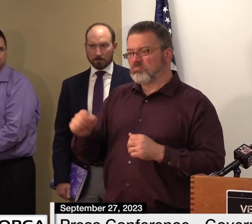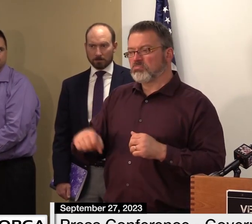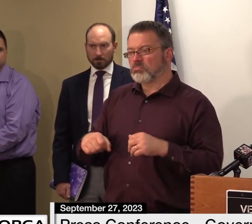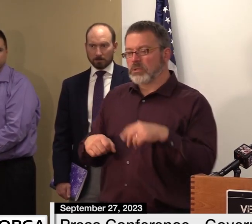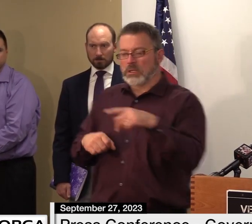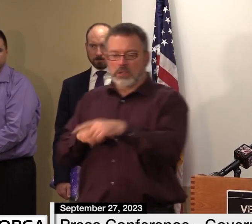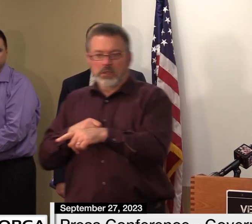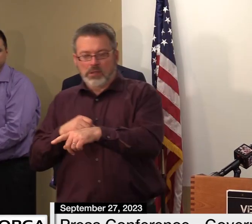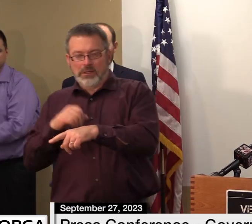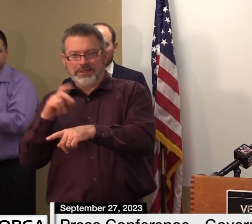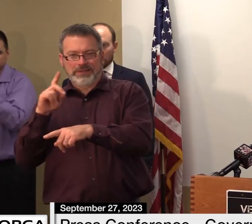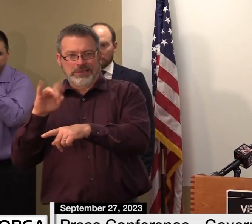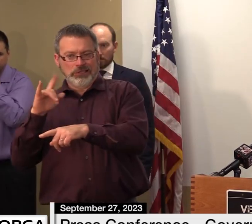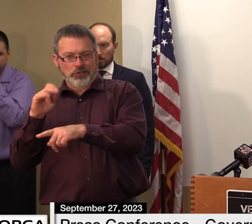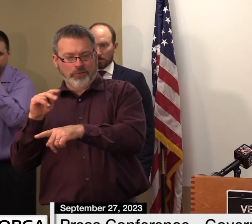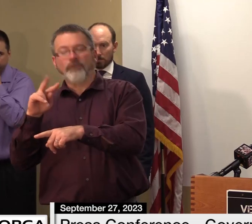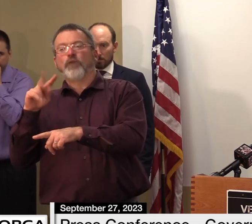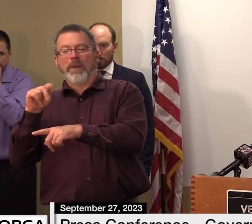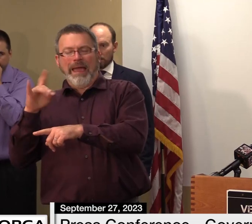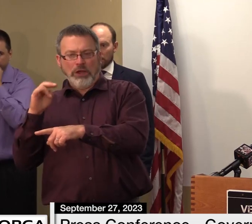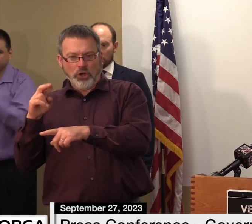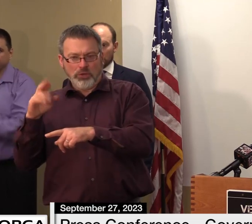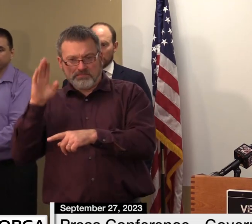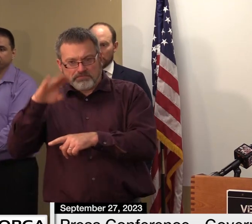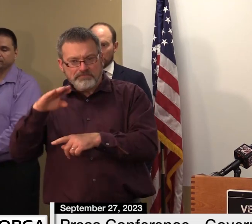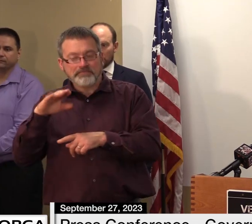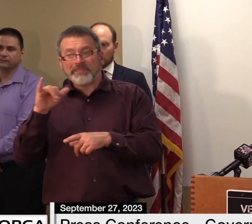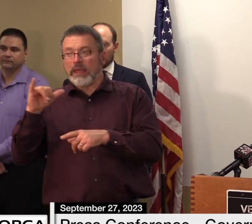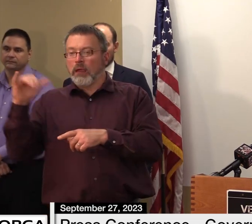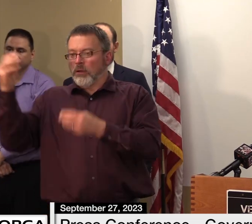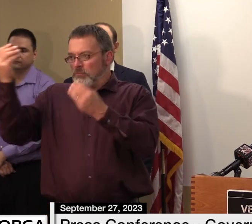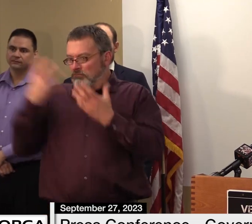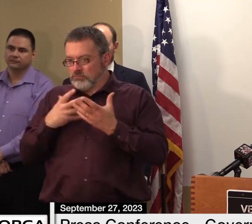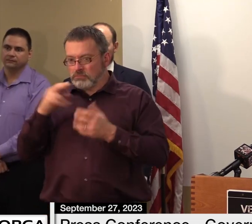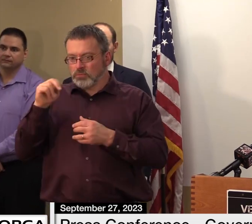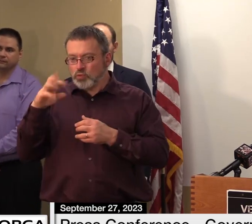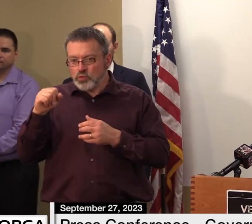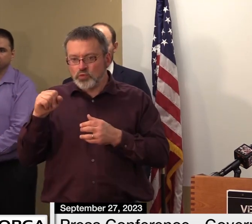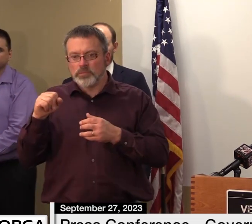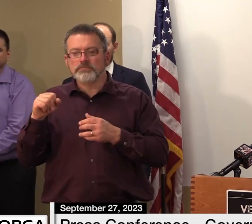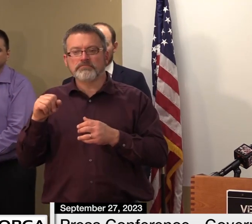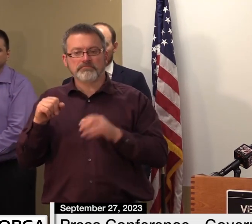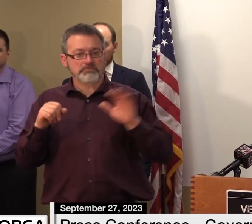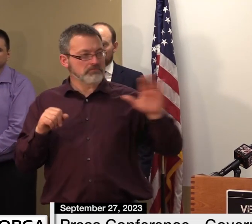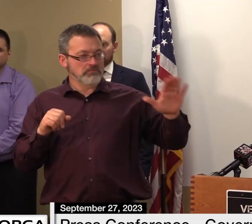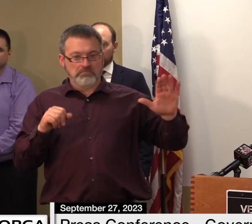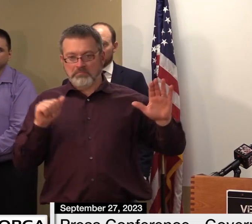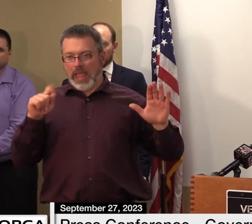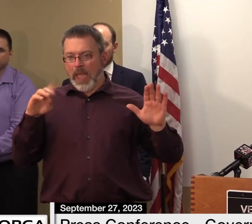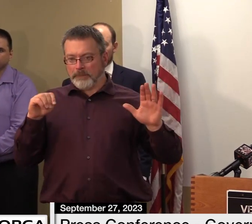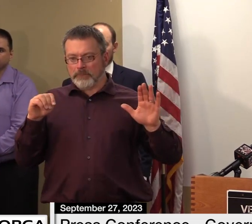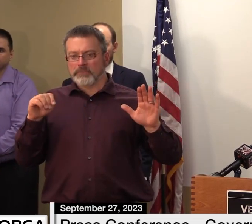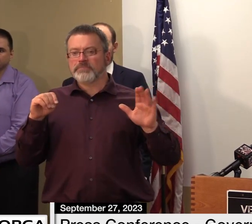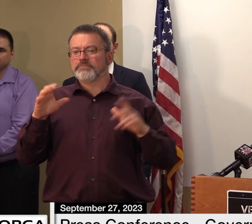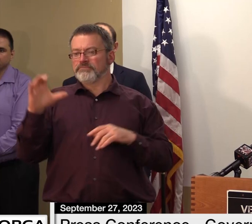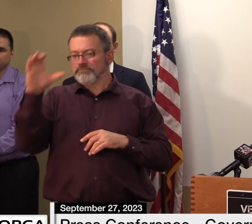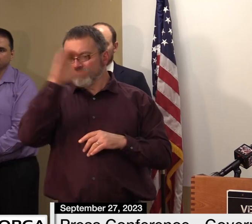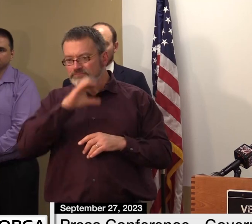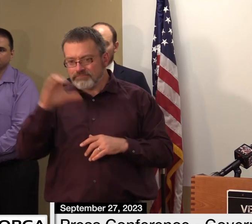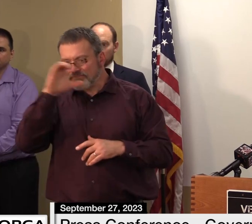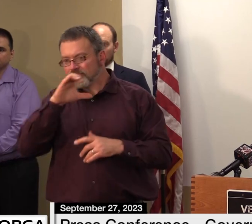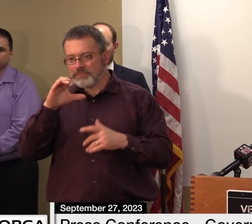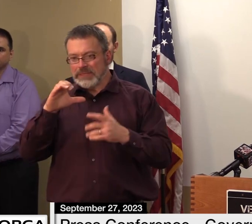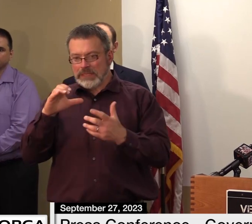This is admittedly news to me, but I just saw that Vermont Public reported that your administration is seeking to keep spending